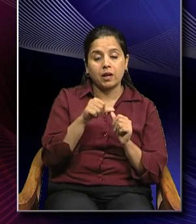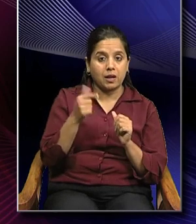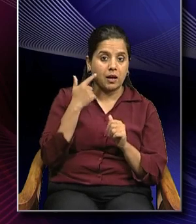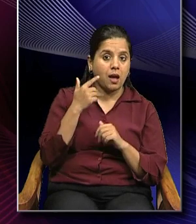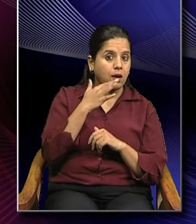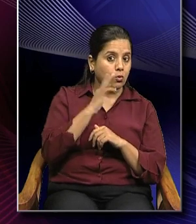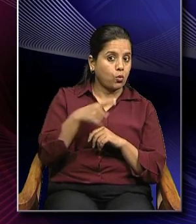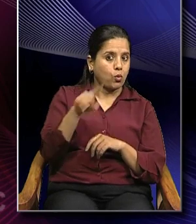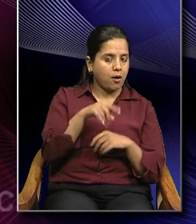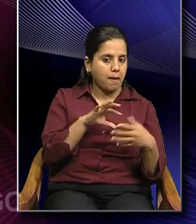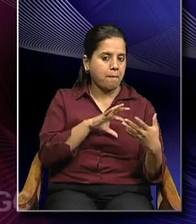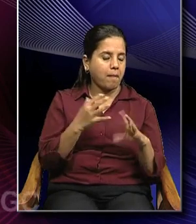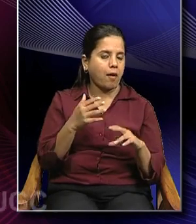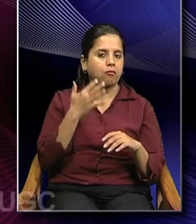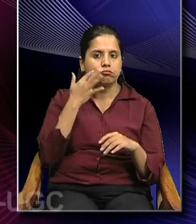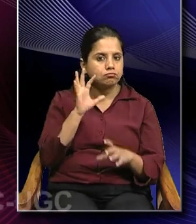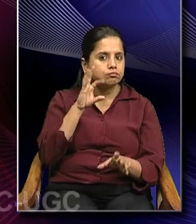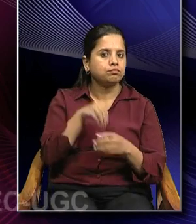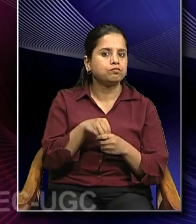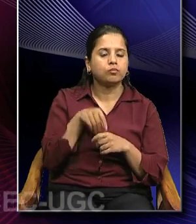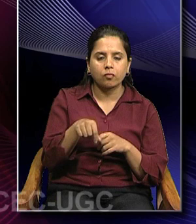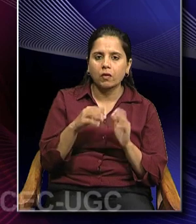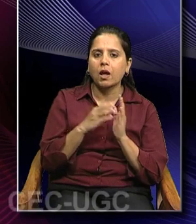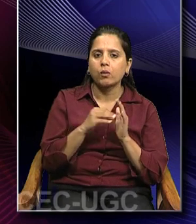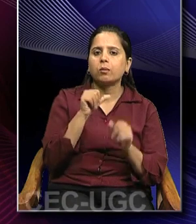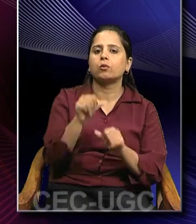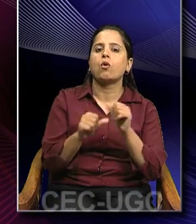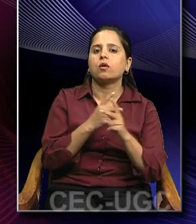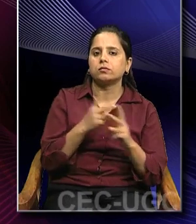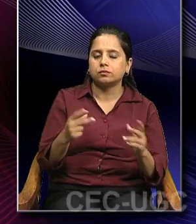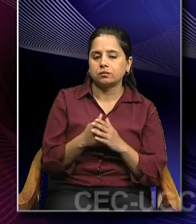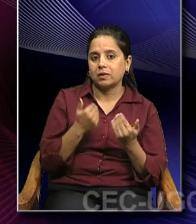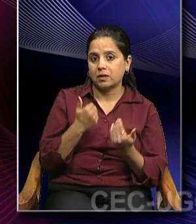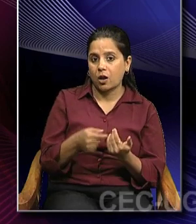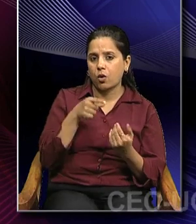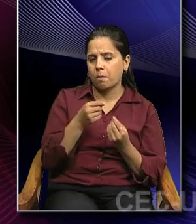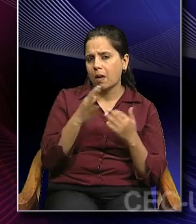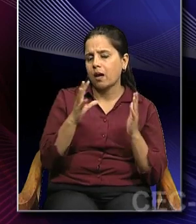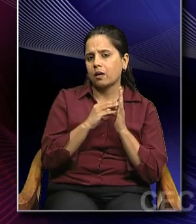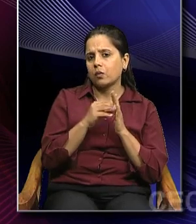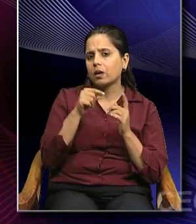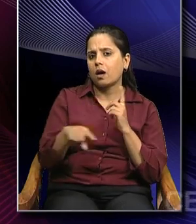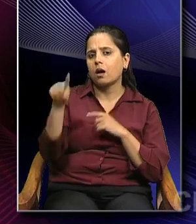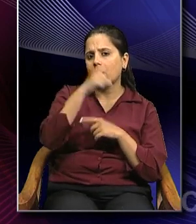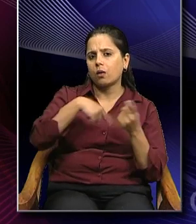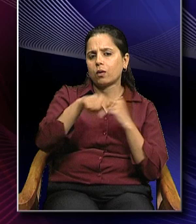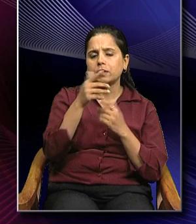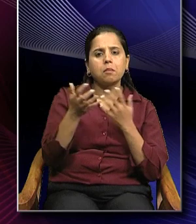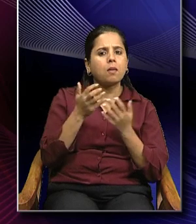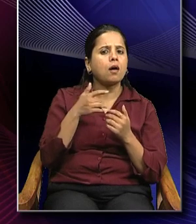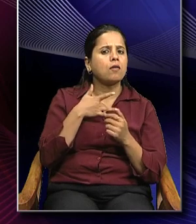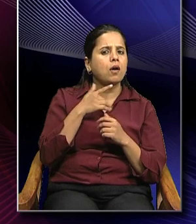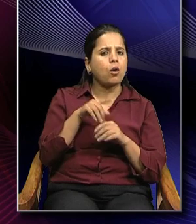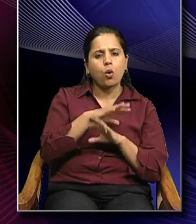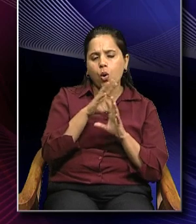actually formed an integral part of the advertising process. Now most of the advertisement nowadays, marketing has gone